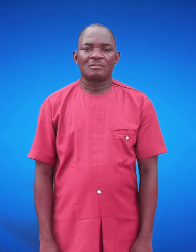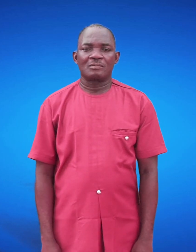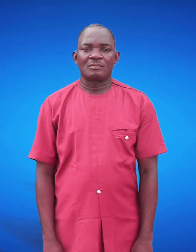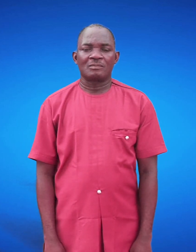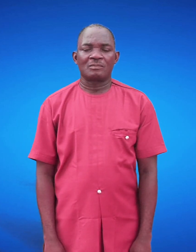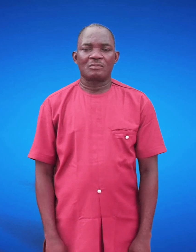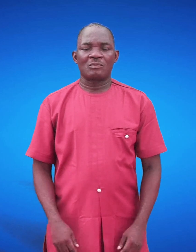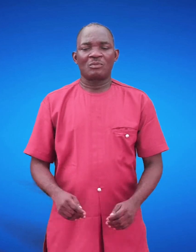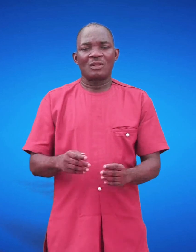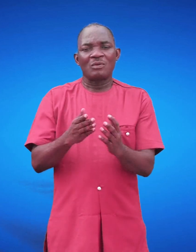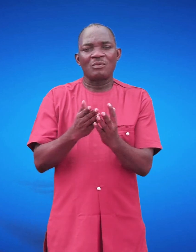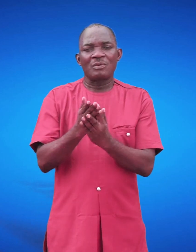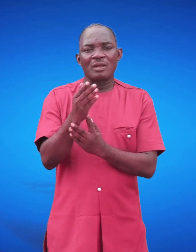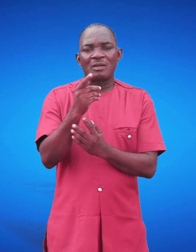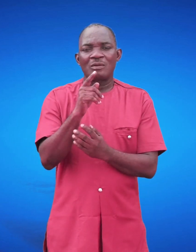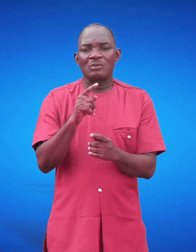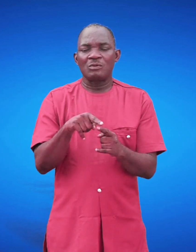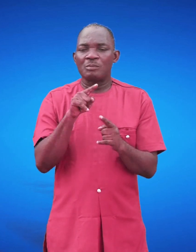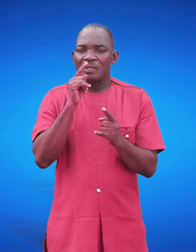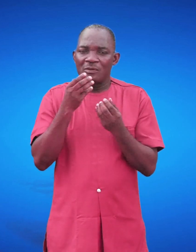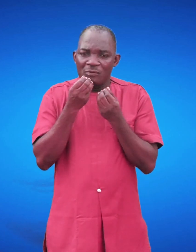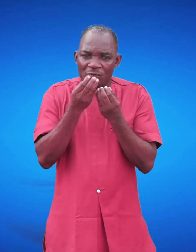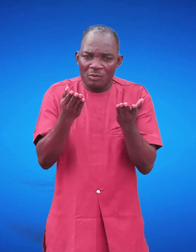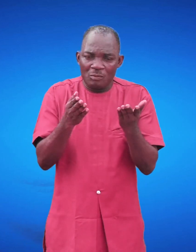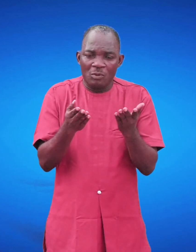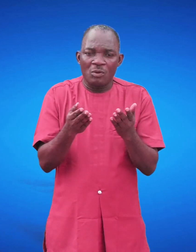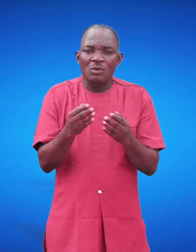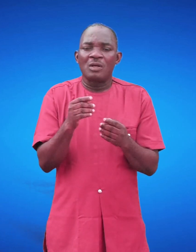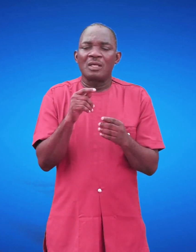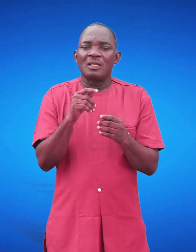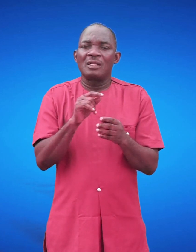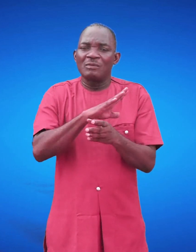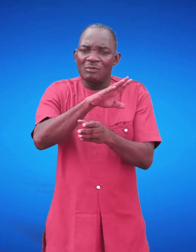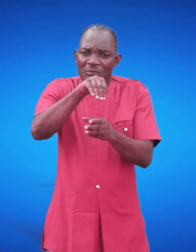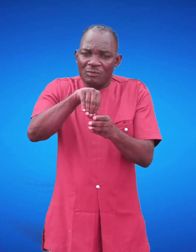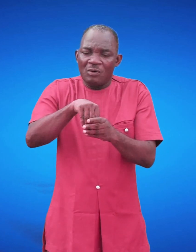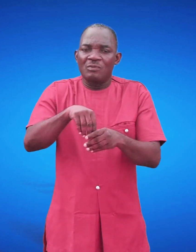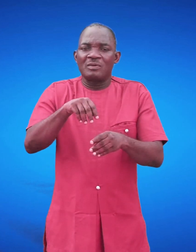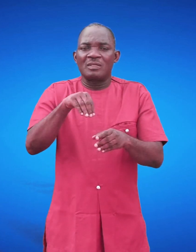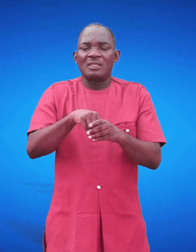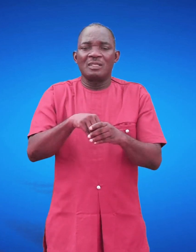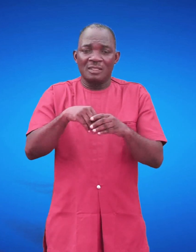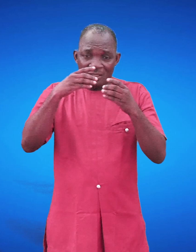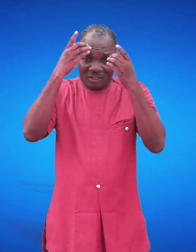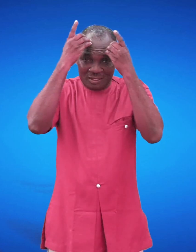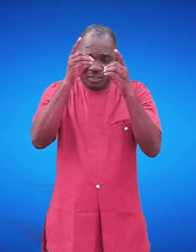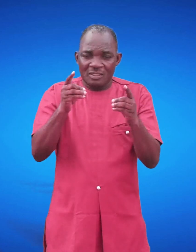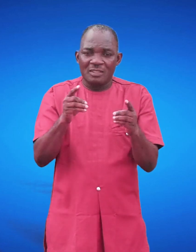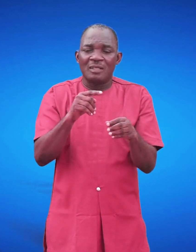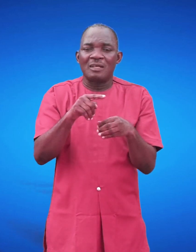The right to be informed and involved in decisions about the